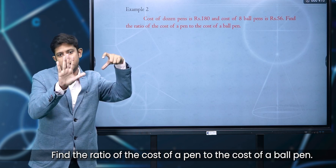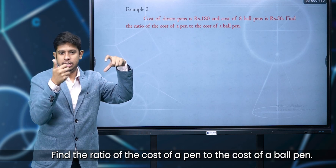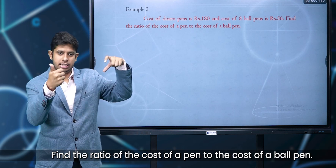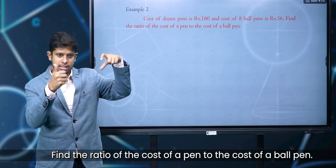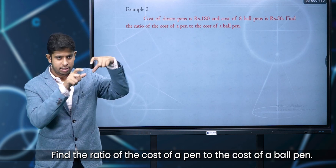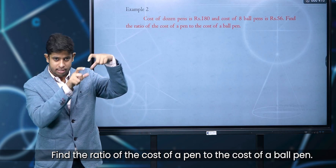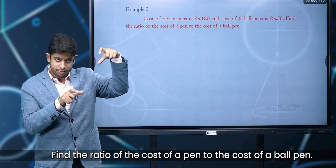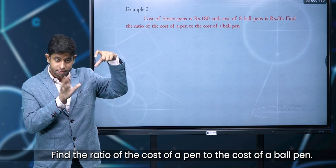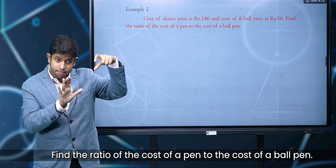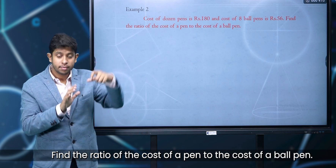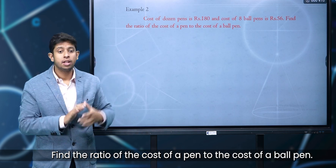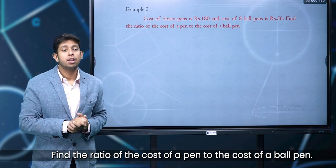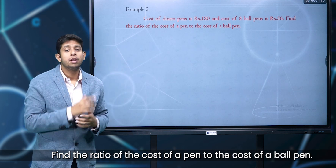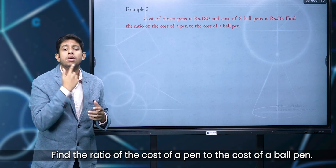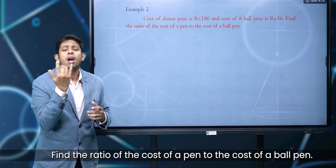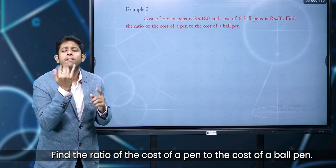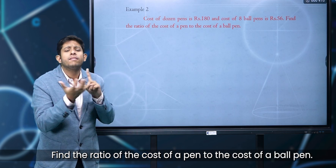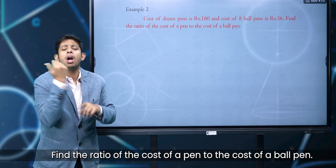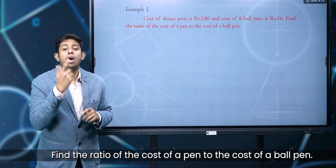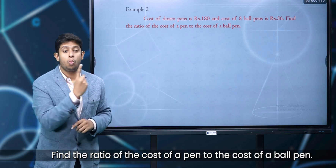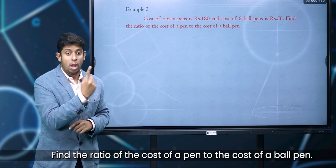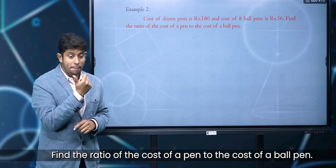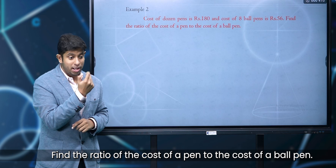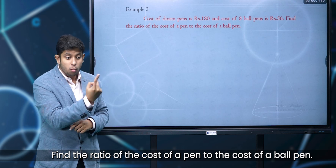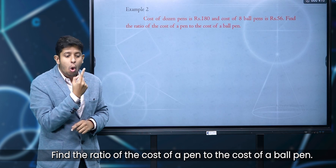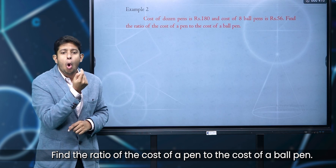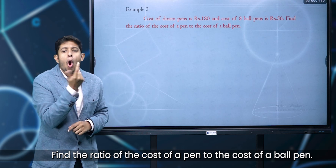Find the ratio of the cost of a pen to the cost of a ball pen.